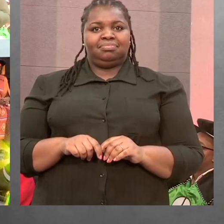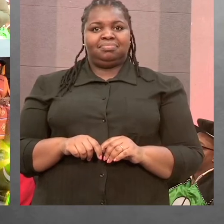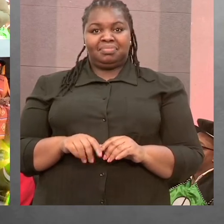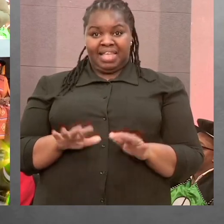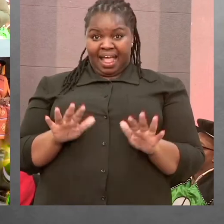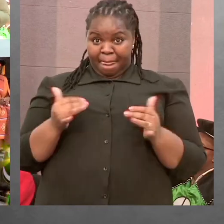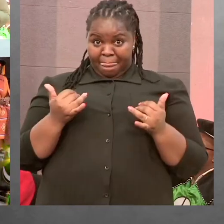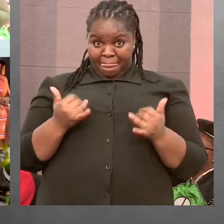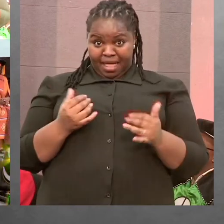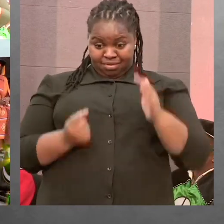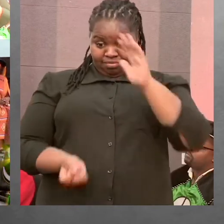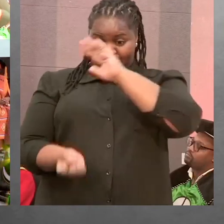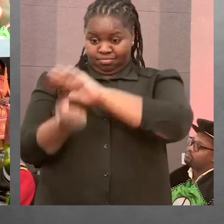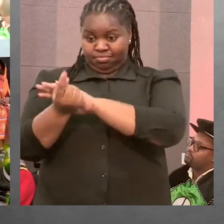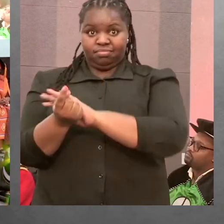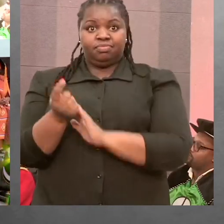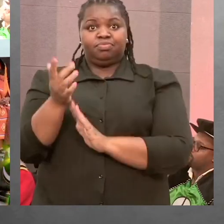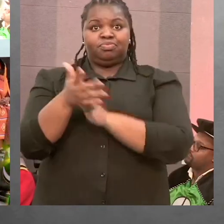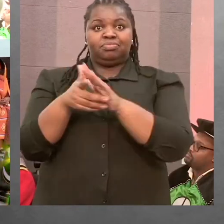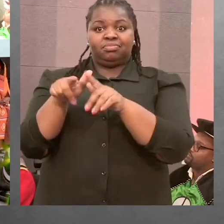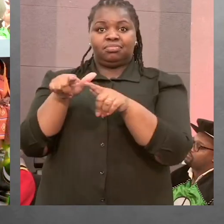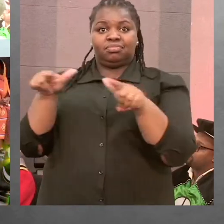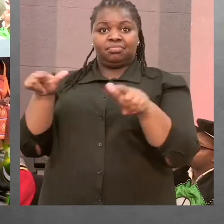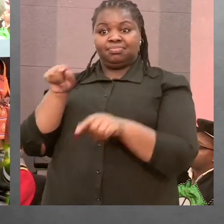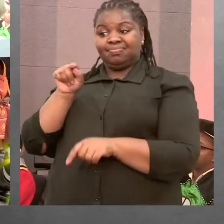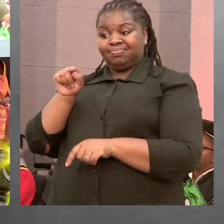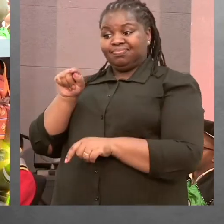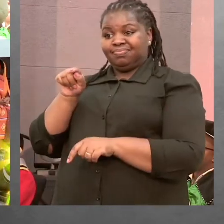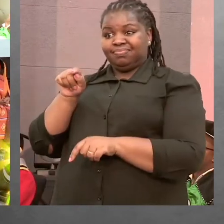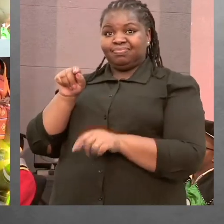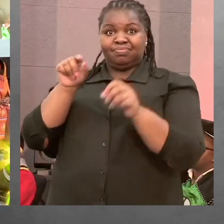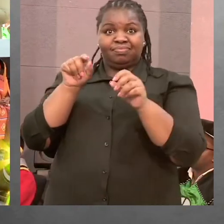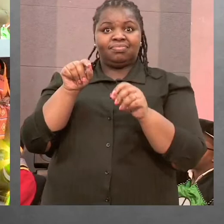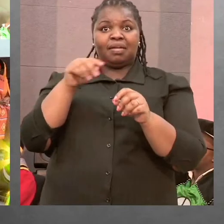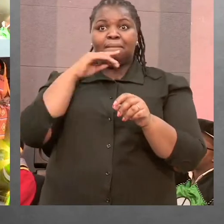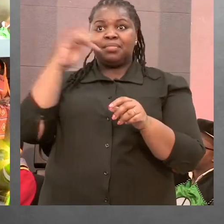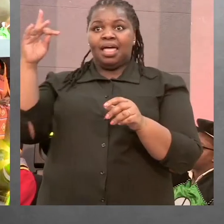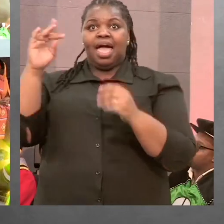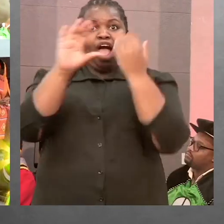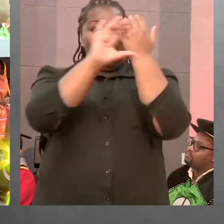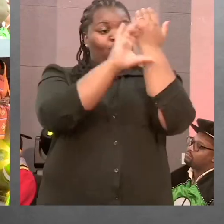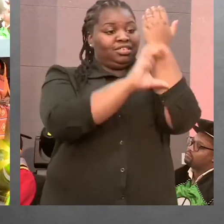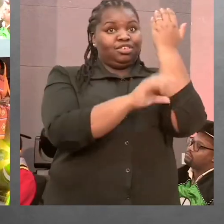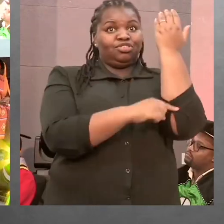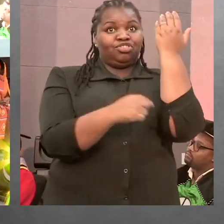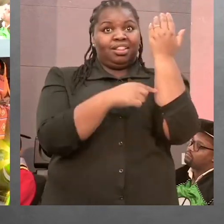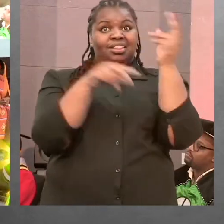Now, kuvela ngoku sign language as a constitutional matter,